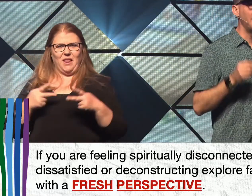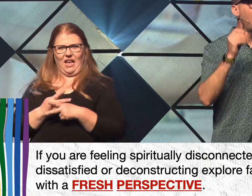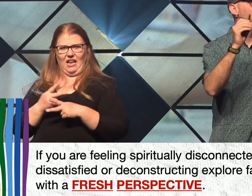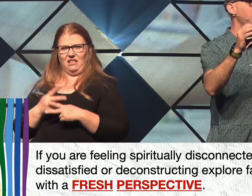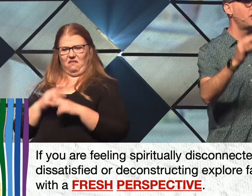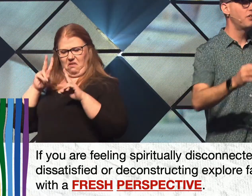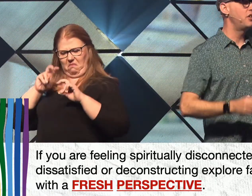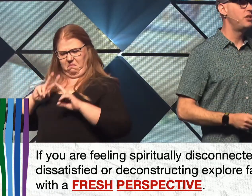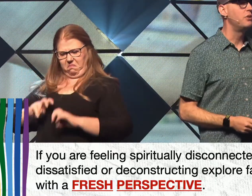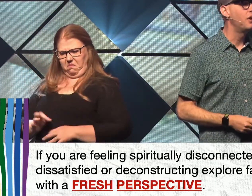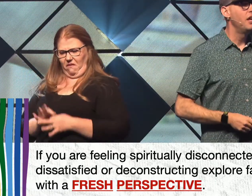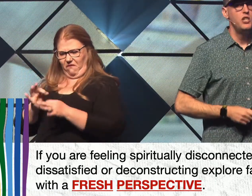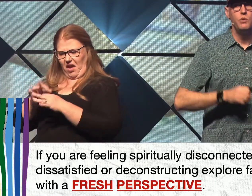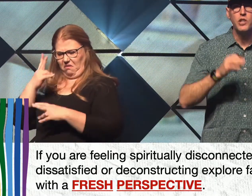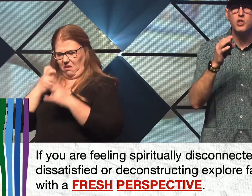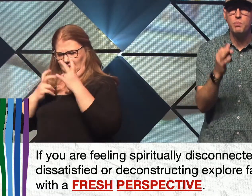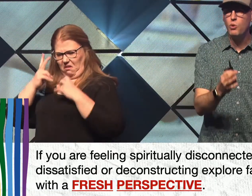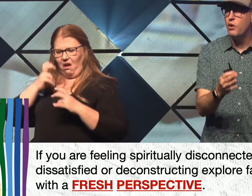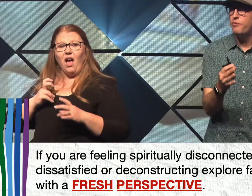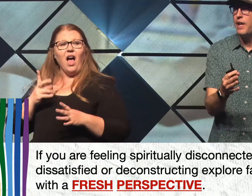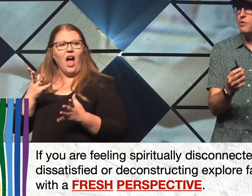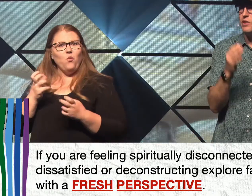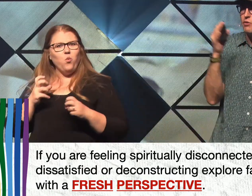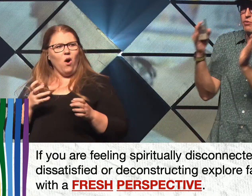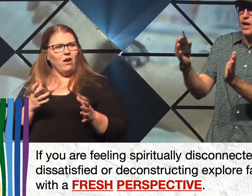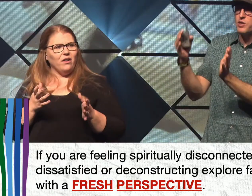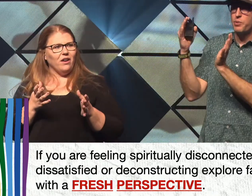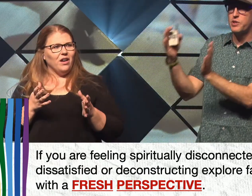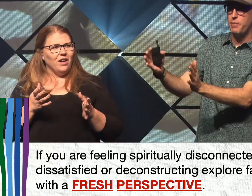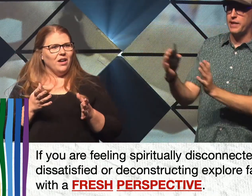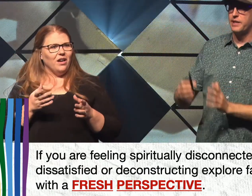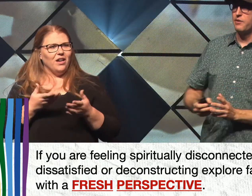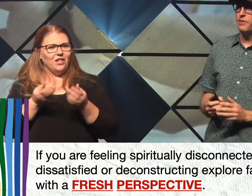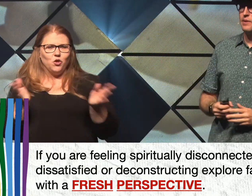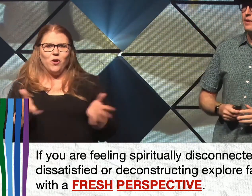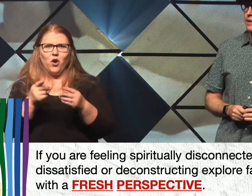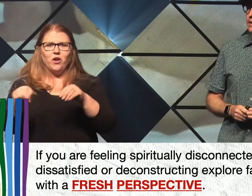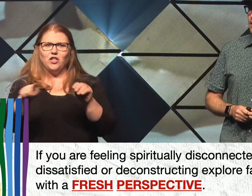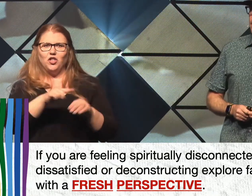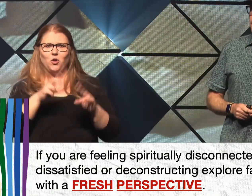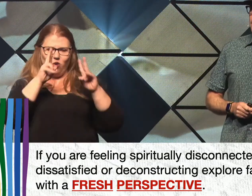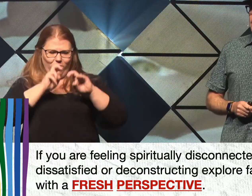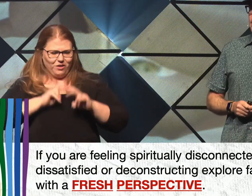faith. And I want to encourage you to explore faith with a fresh perspective.